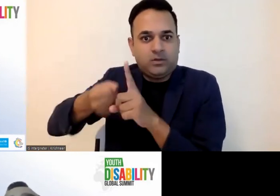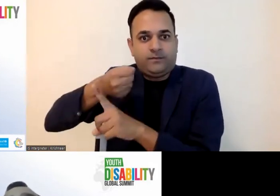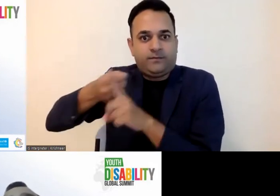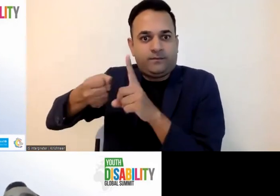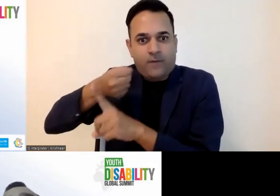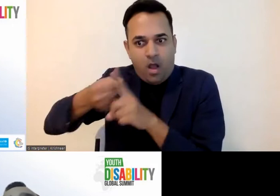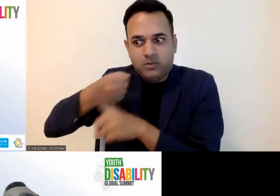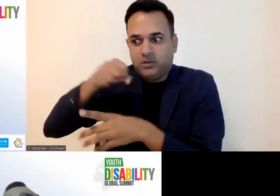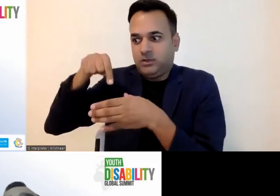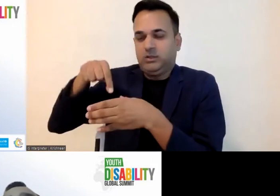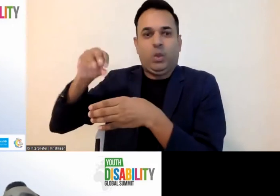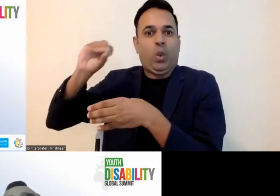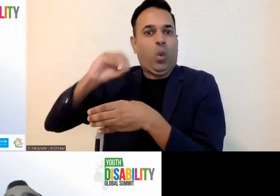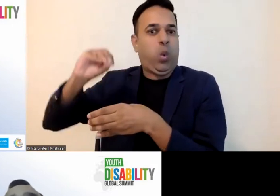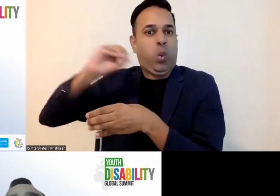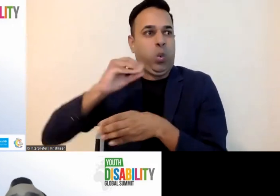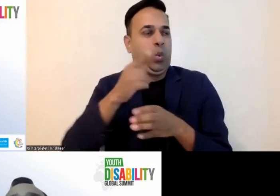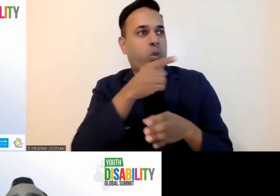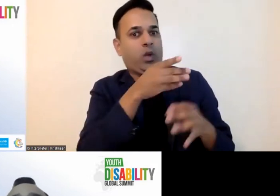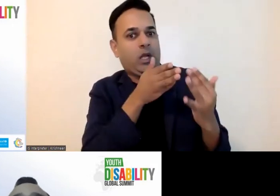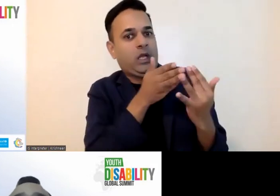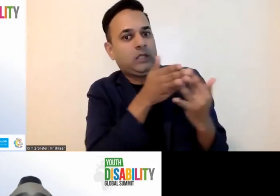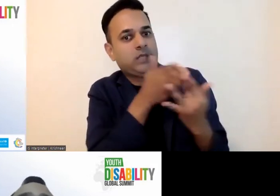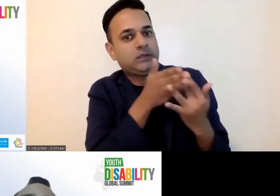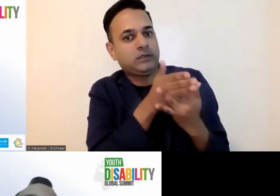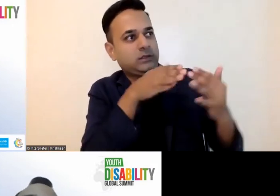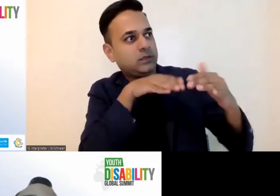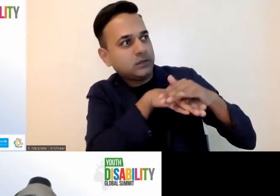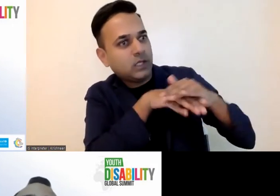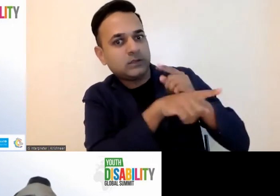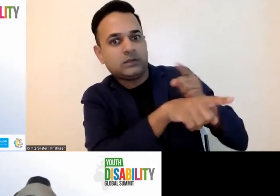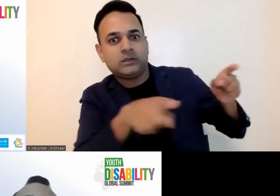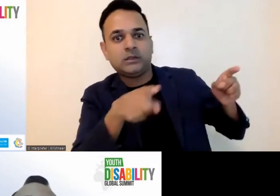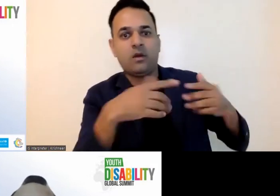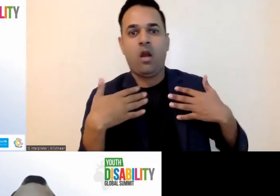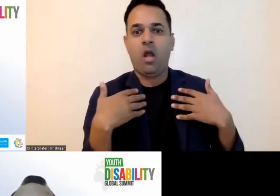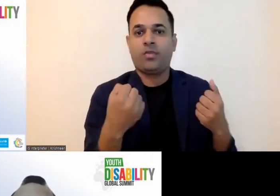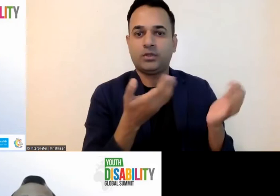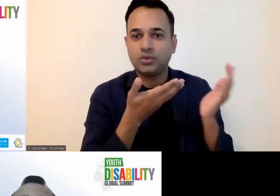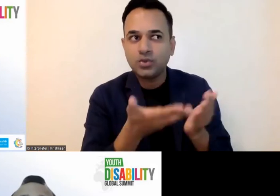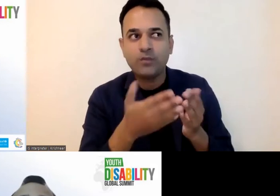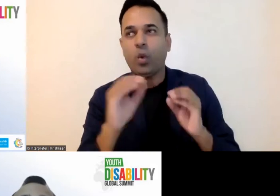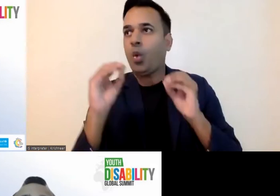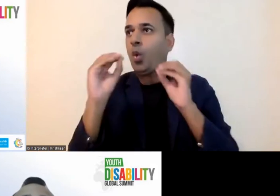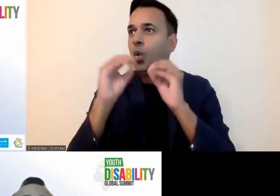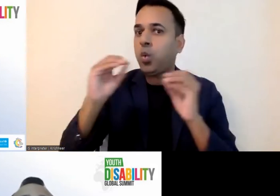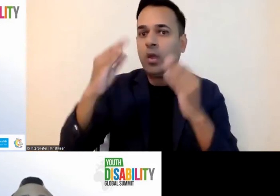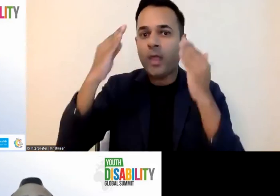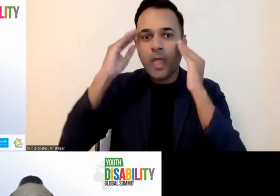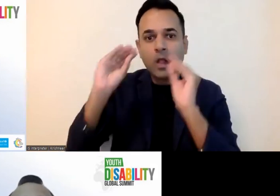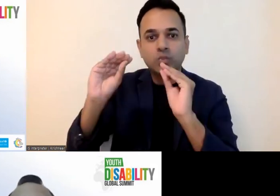you with the points you mentioned about our needs. I think this is very basic, that we should